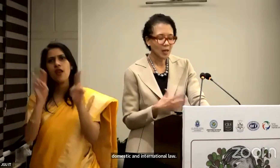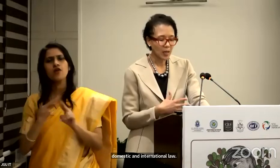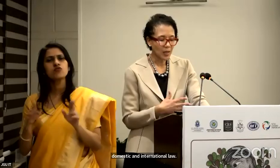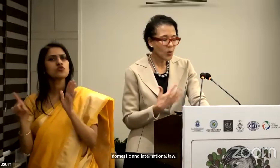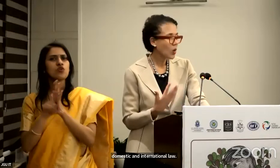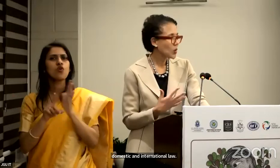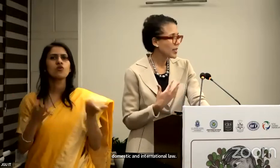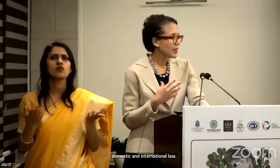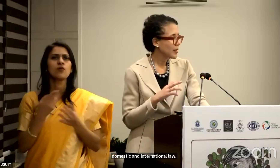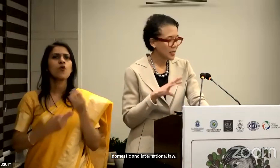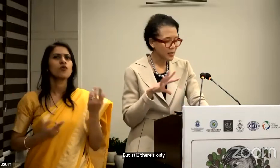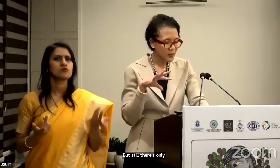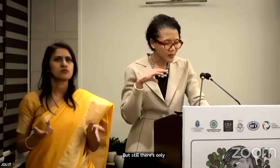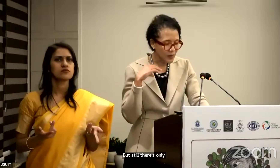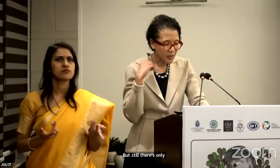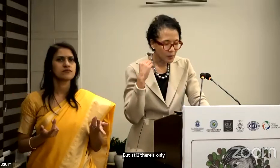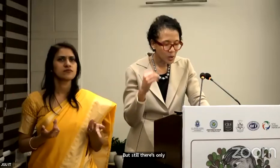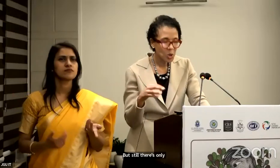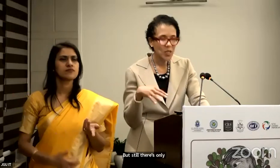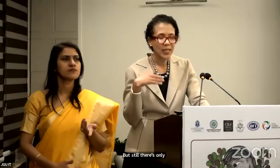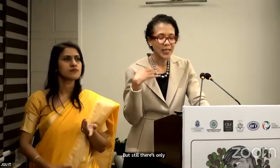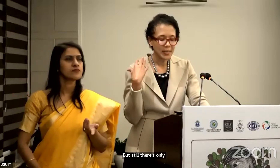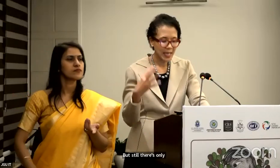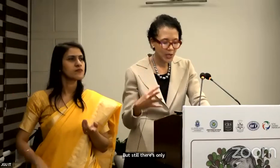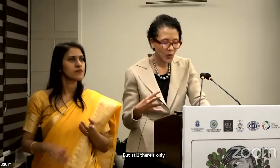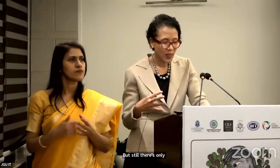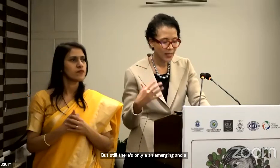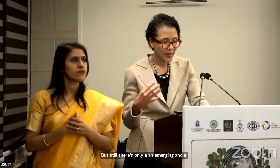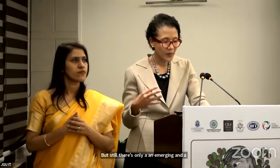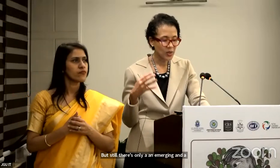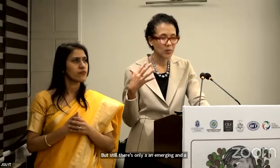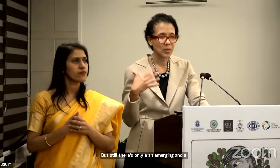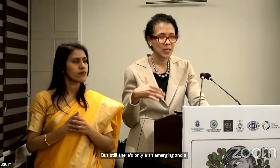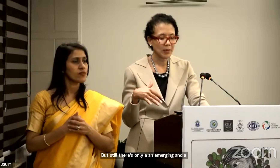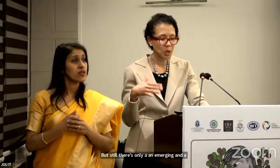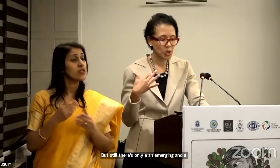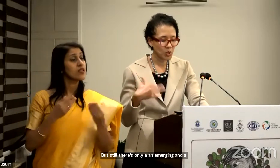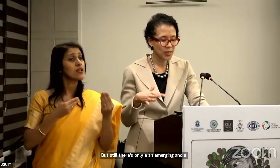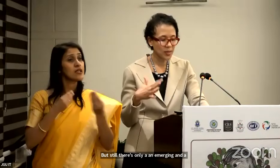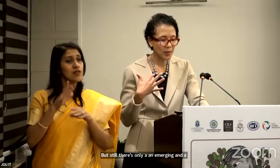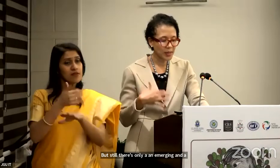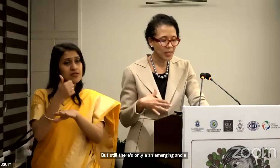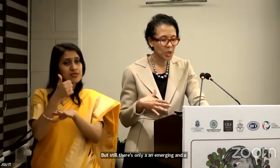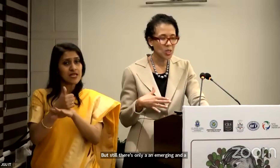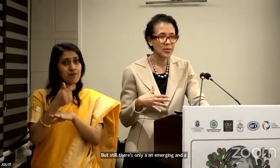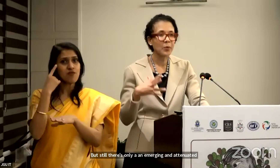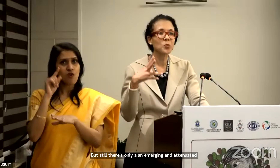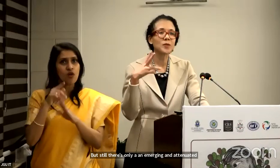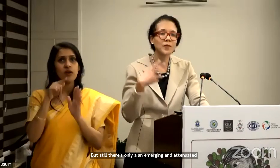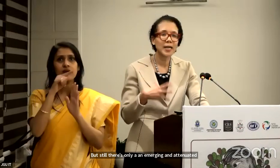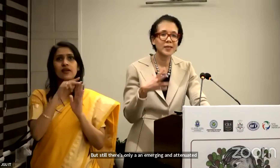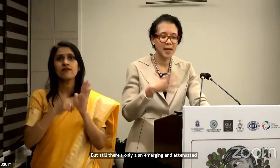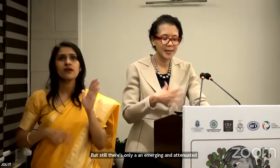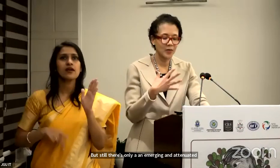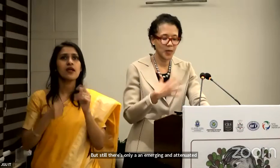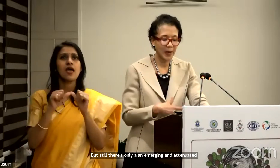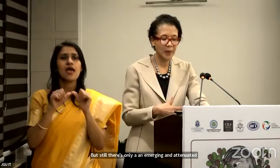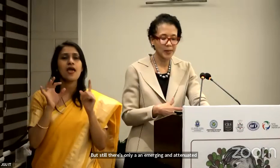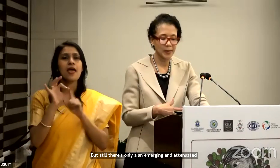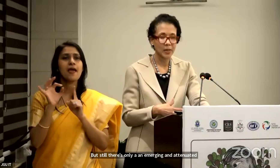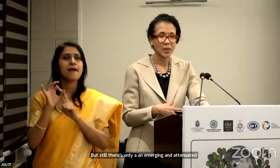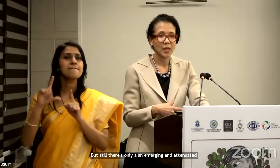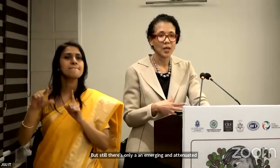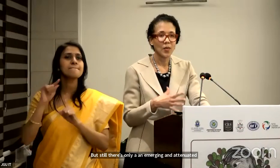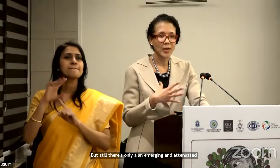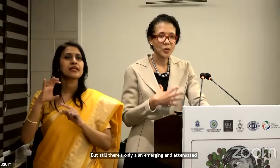there's only an emerging and attenuated effort to establish duties and obligations that would reflect the massive